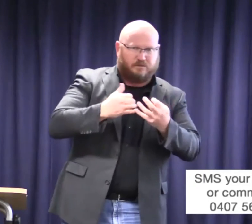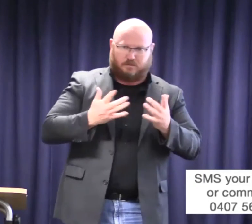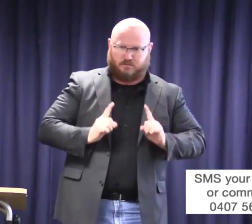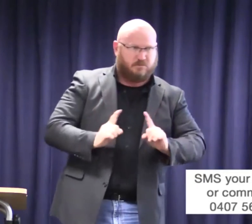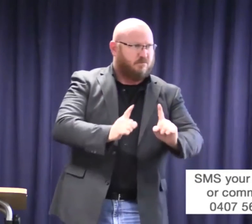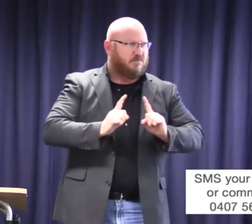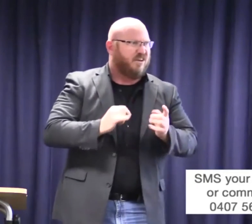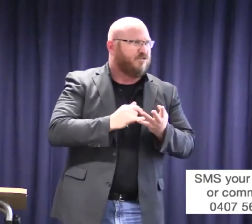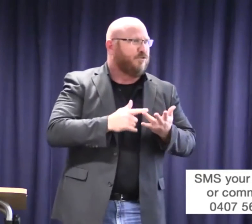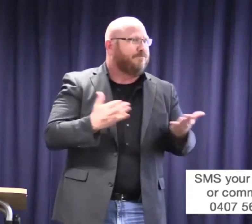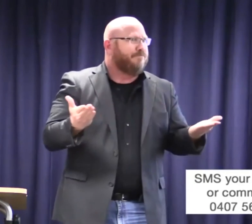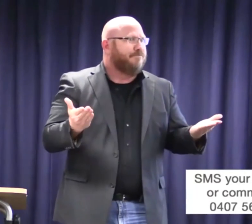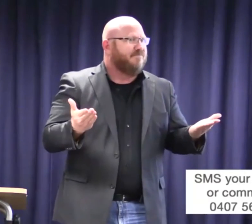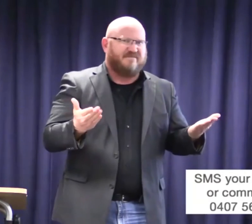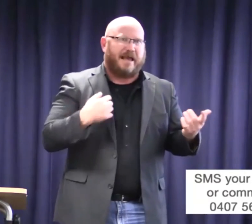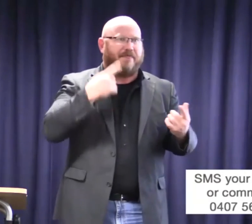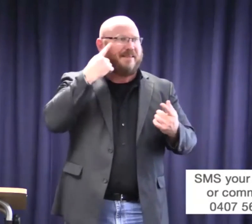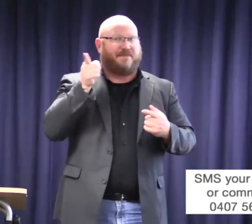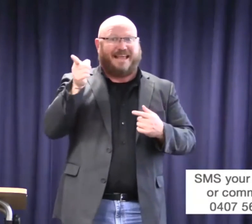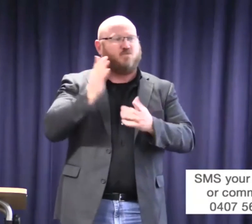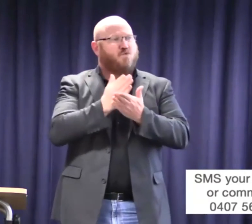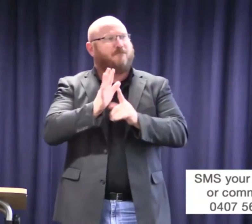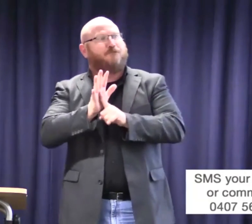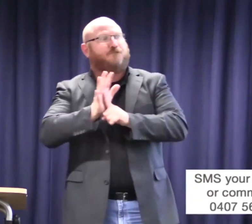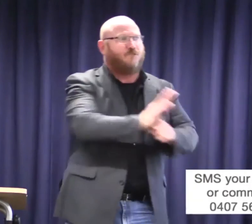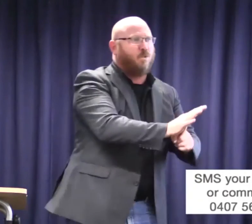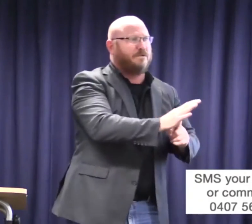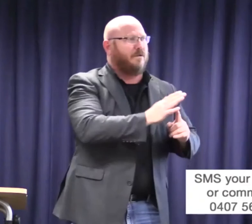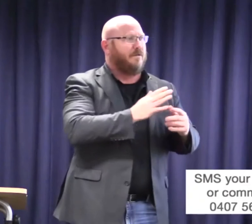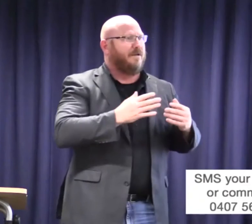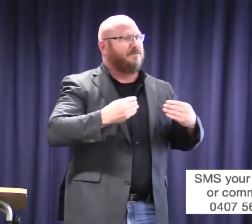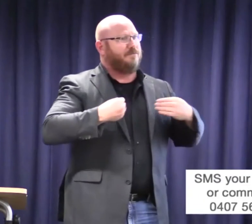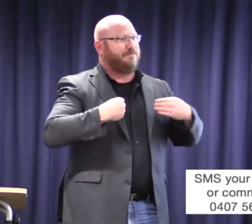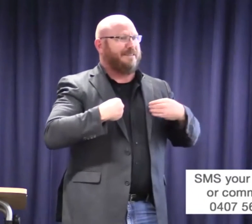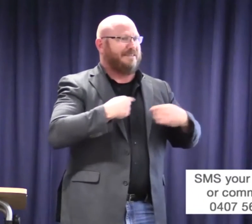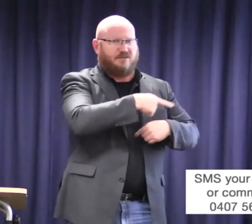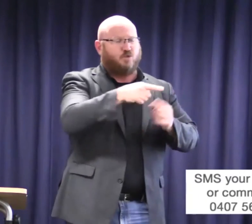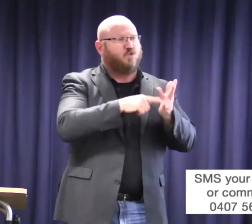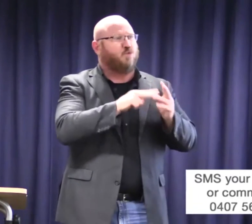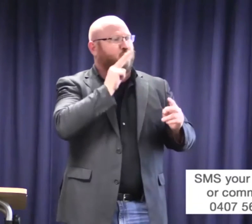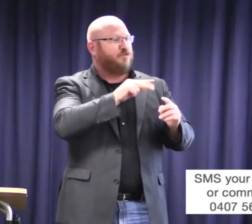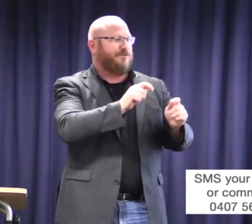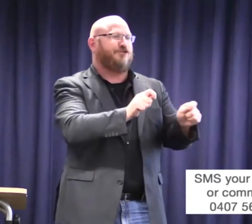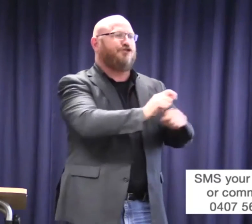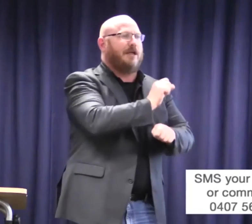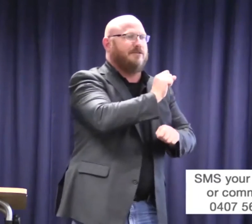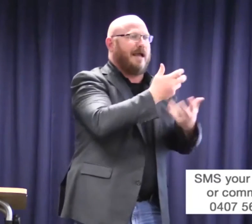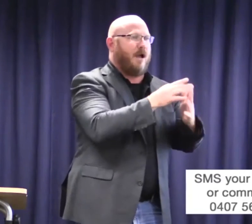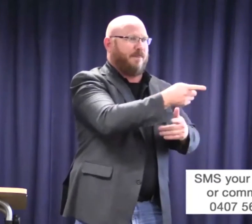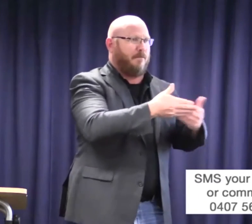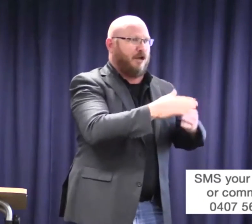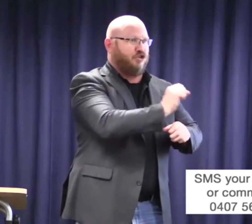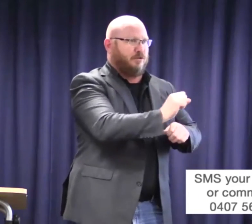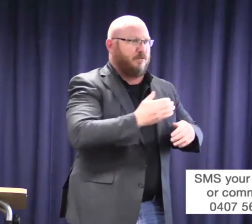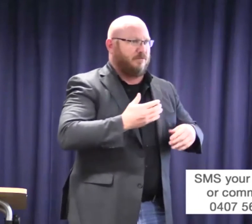as, you know, what does this funding cut mean, what are the implications of it? So that's kind of forced businesses to